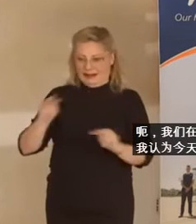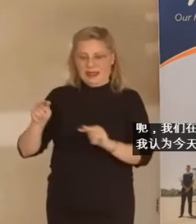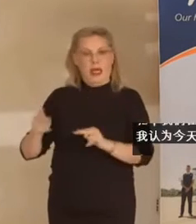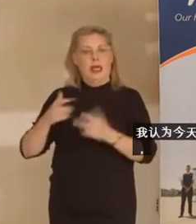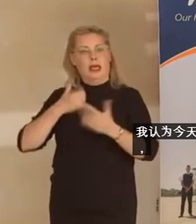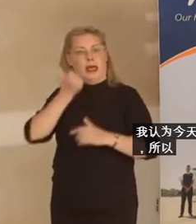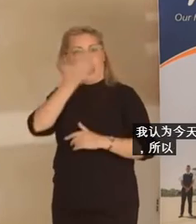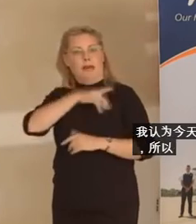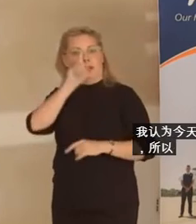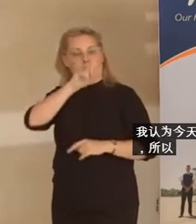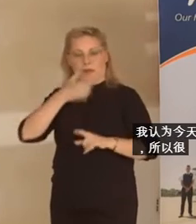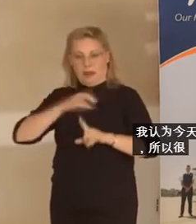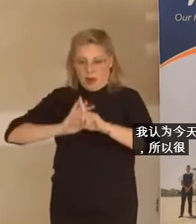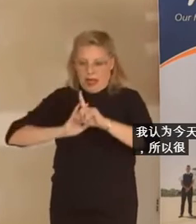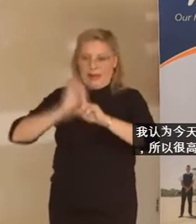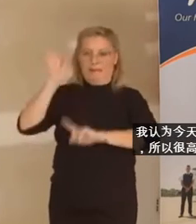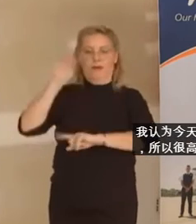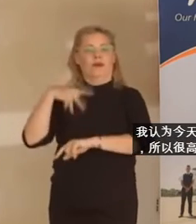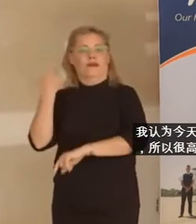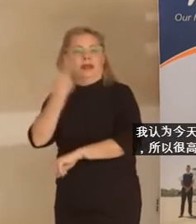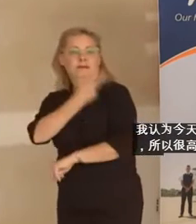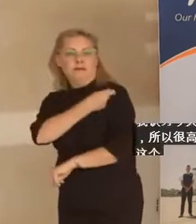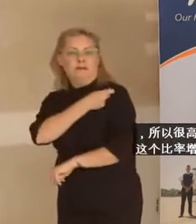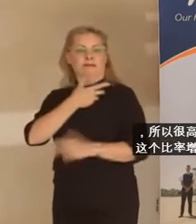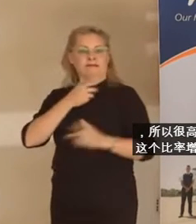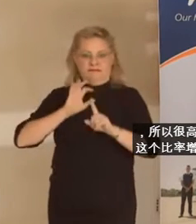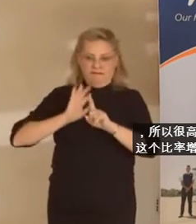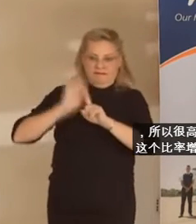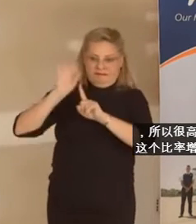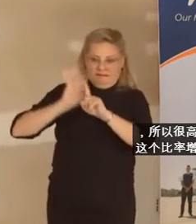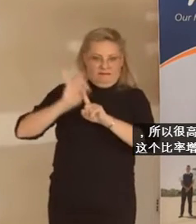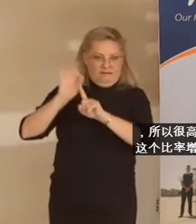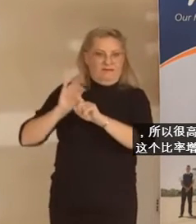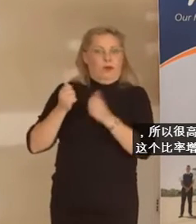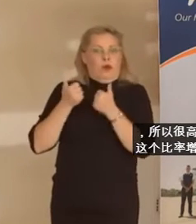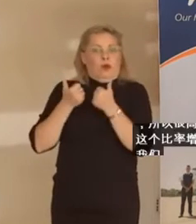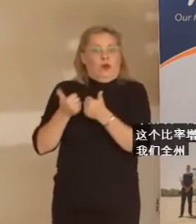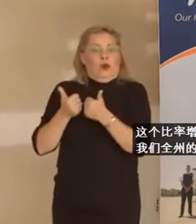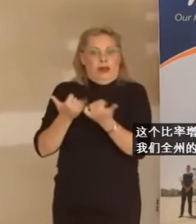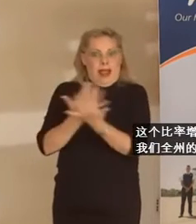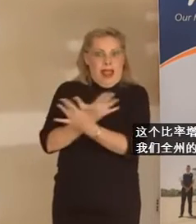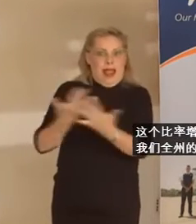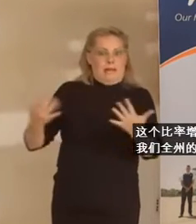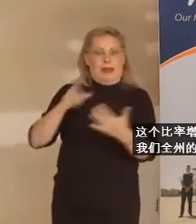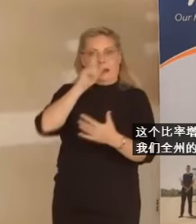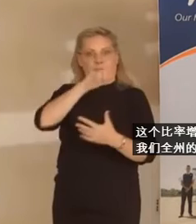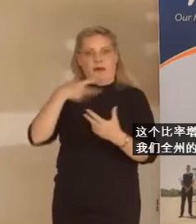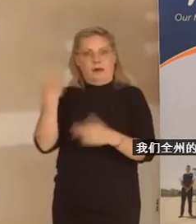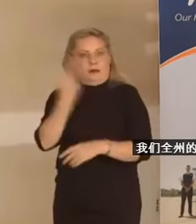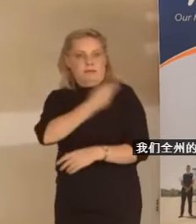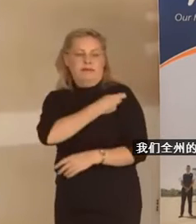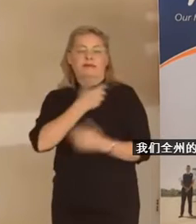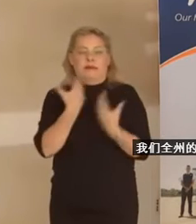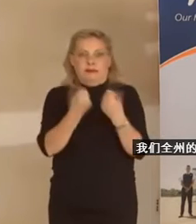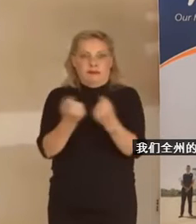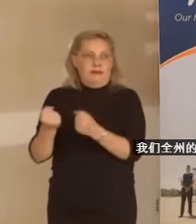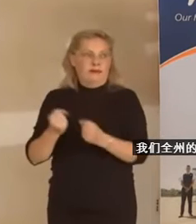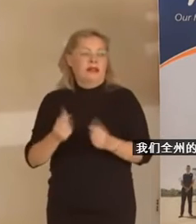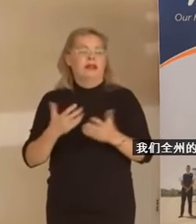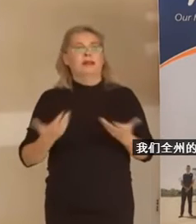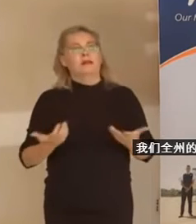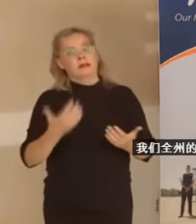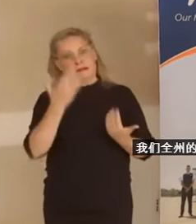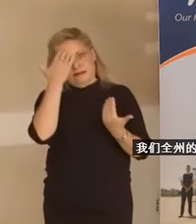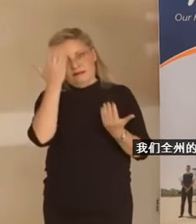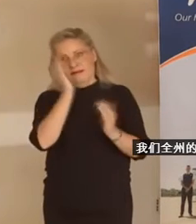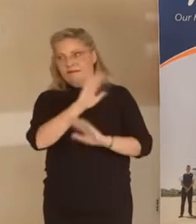47% today, so that's very pleasing to see that rate increased. I do want to make the point to people right across our state, if you haven't